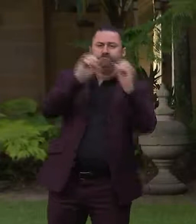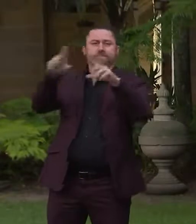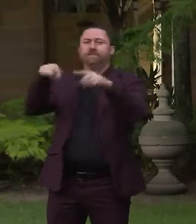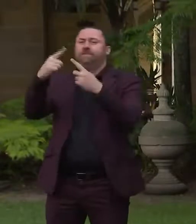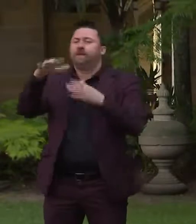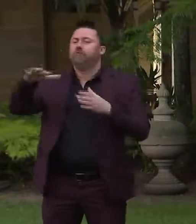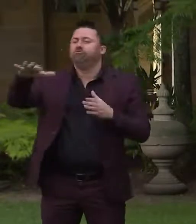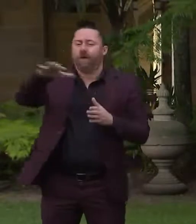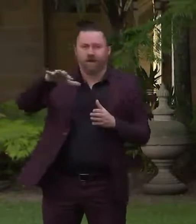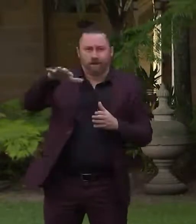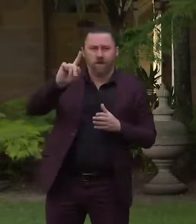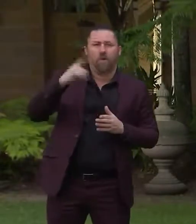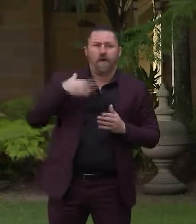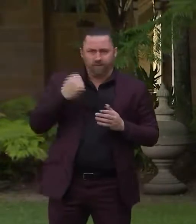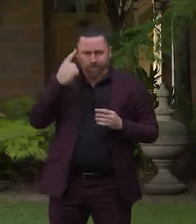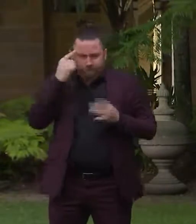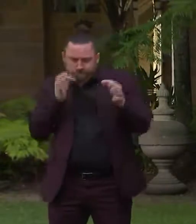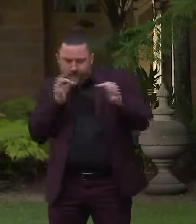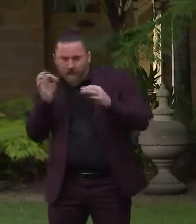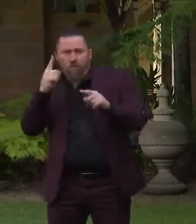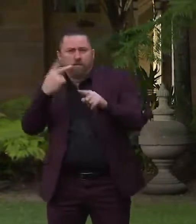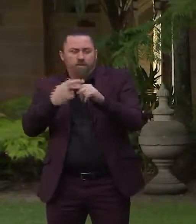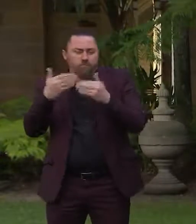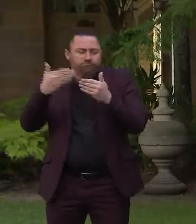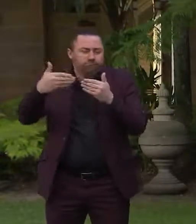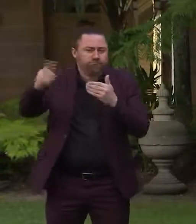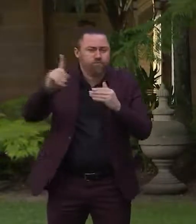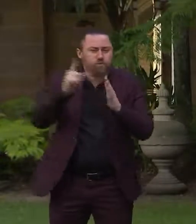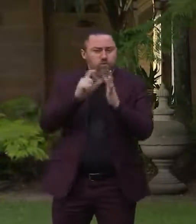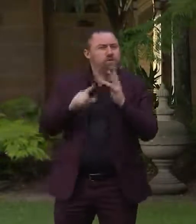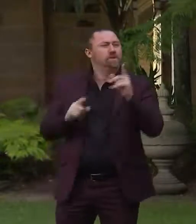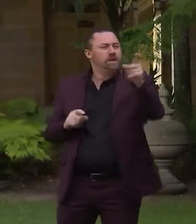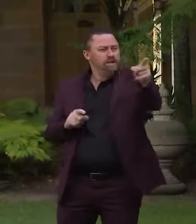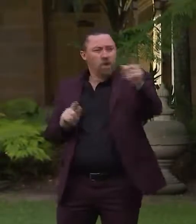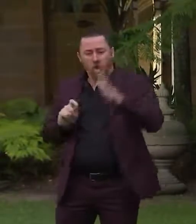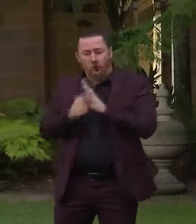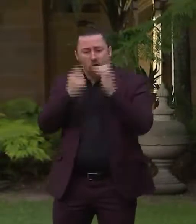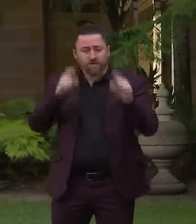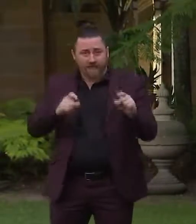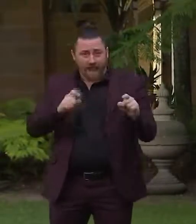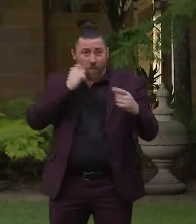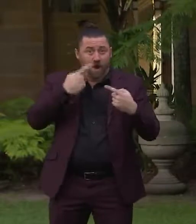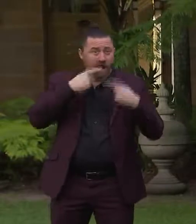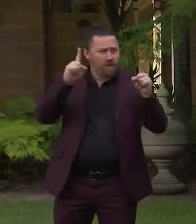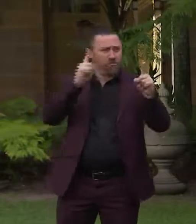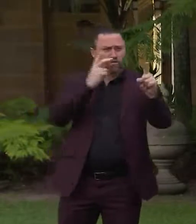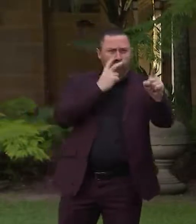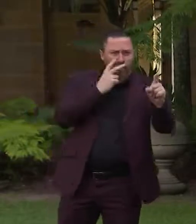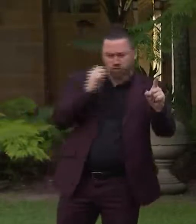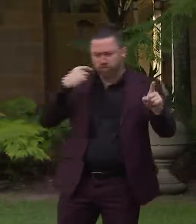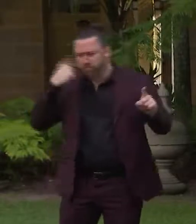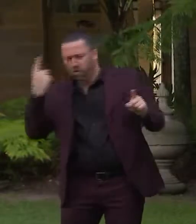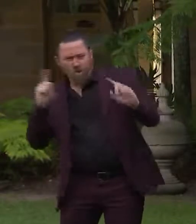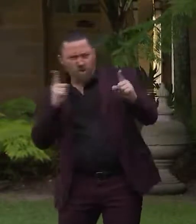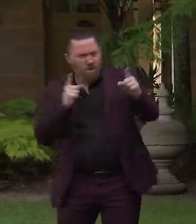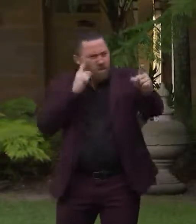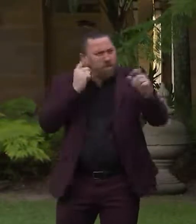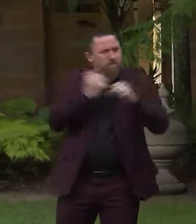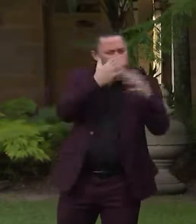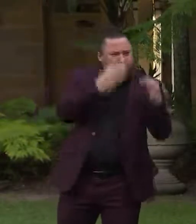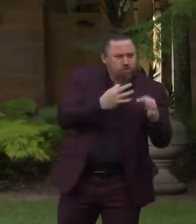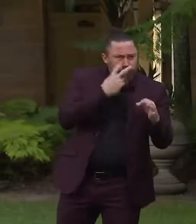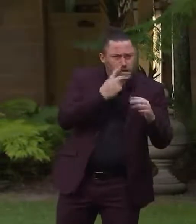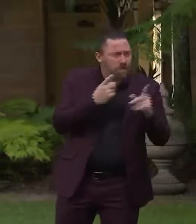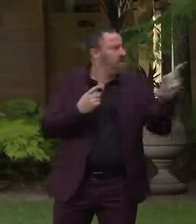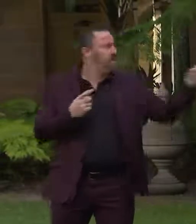just looking at what we're doing going forward. But you can send a lockdown so is it tomorrow or tonight? Because I thought the original decision was